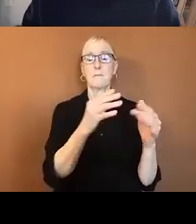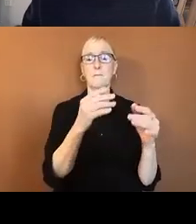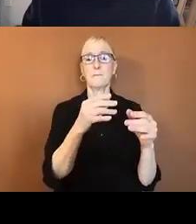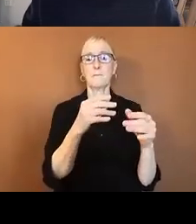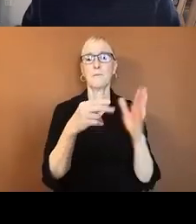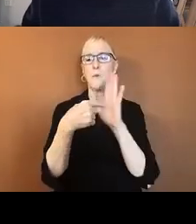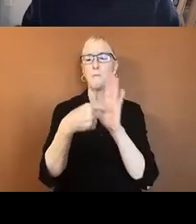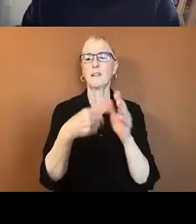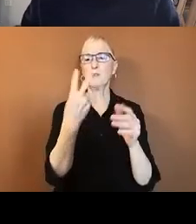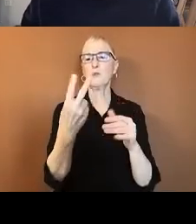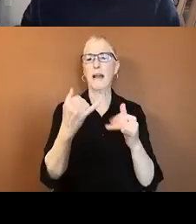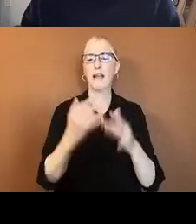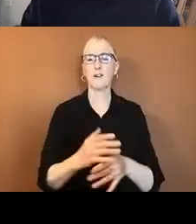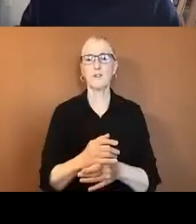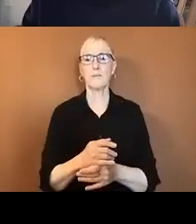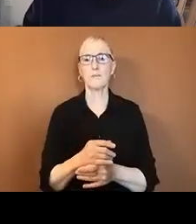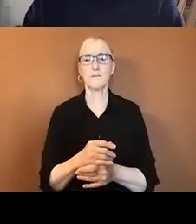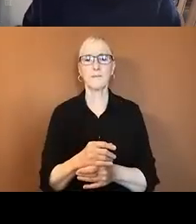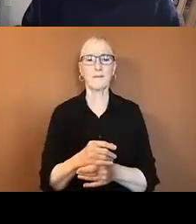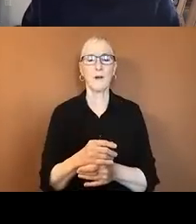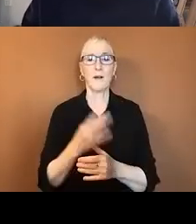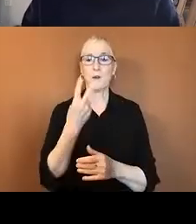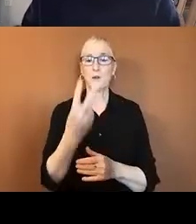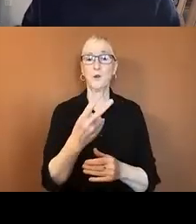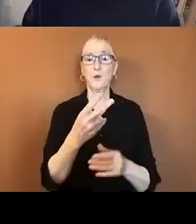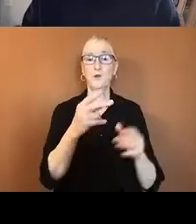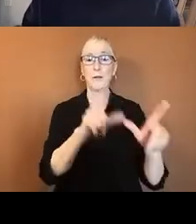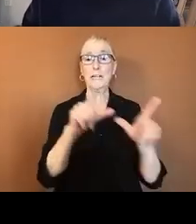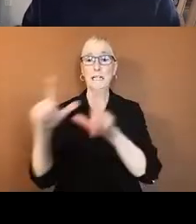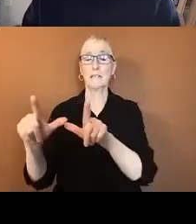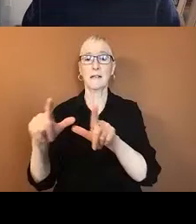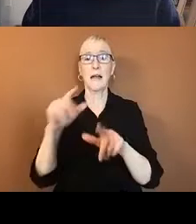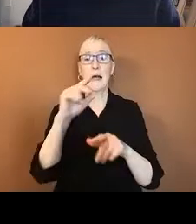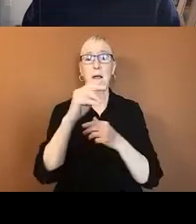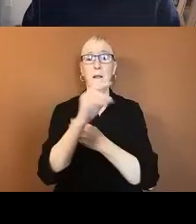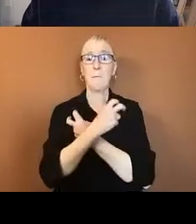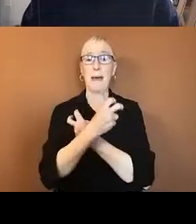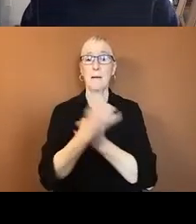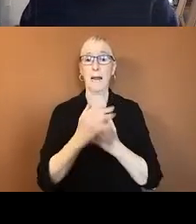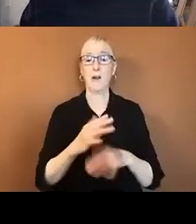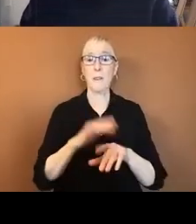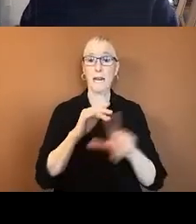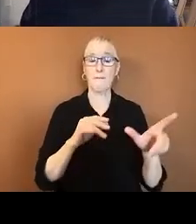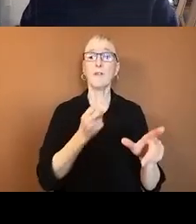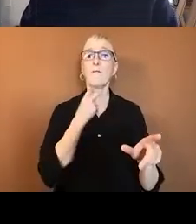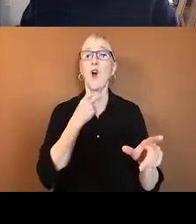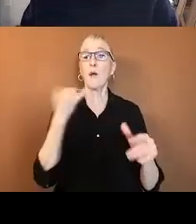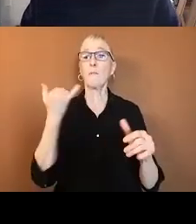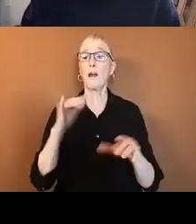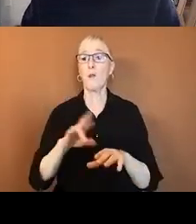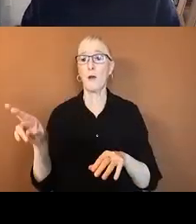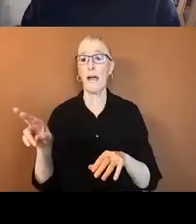screens that they control. So here's the two screens. The bat player is there on the left. The frog player is there on the